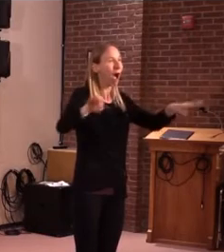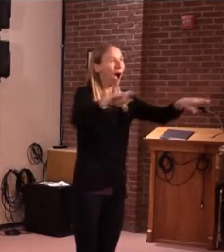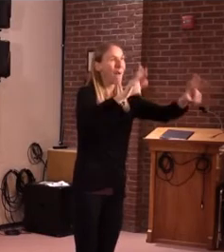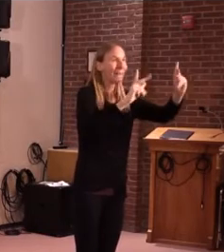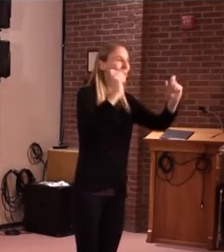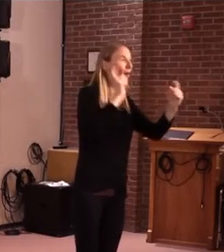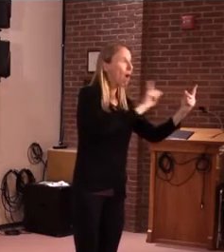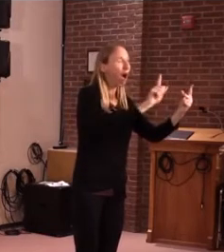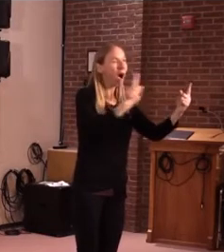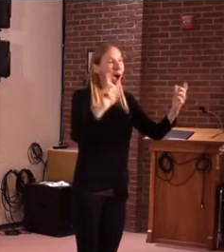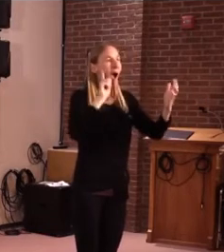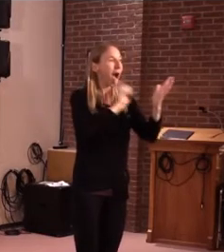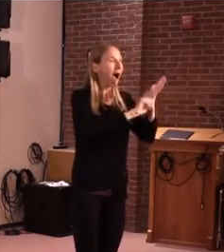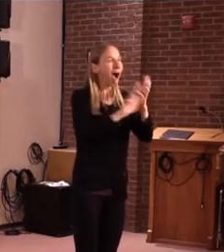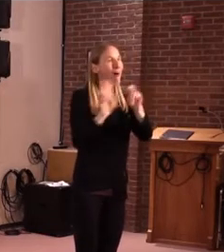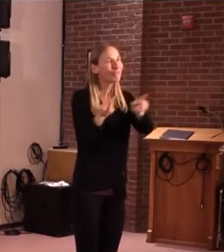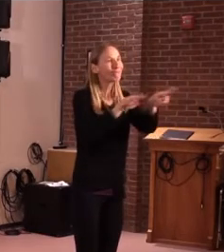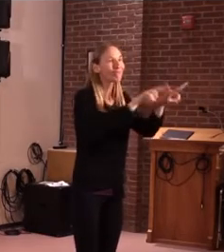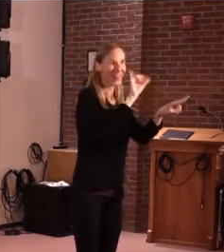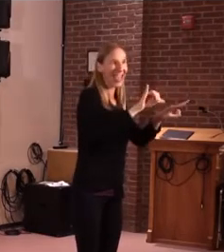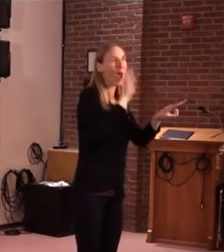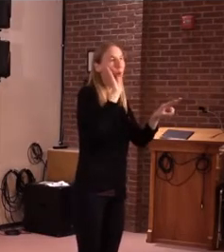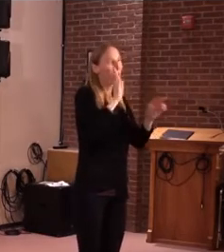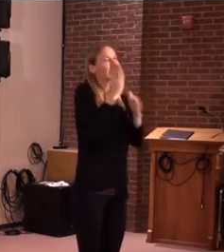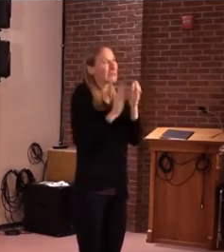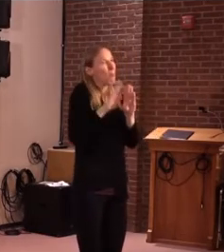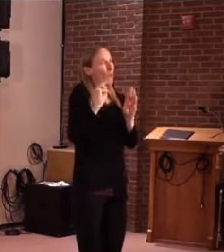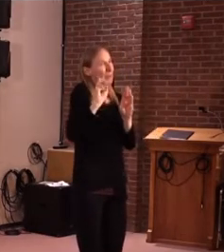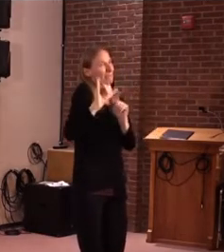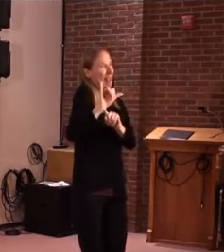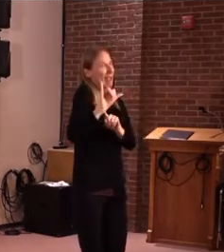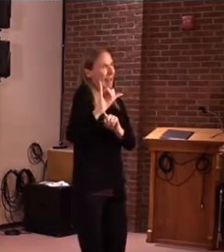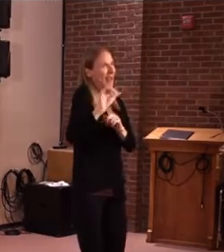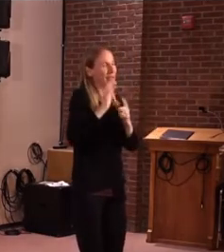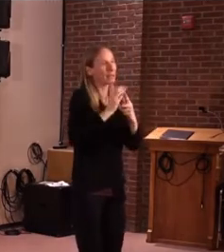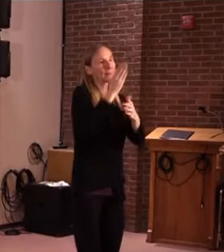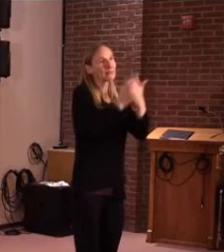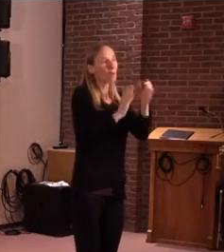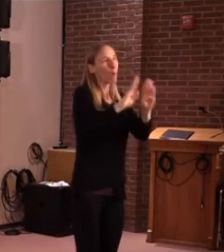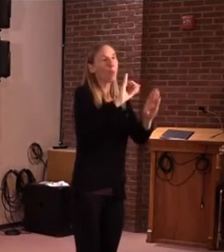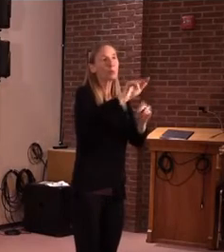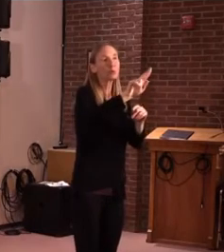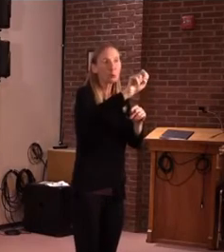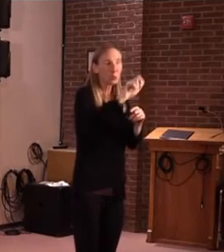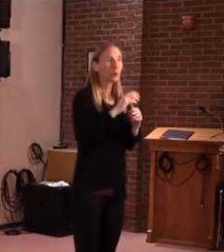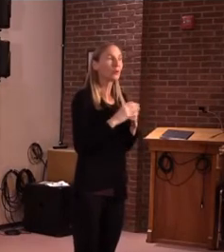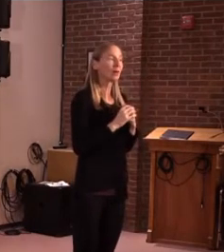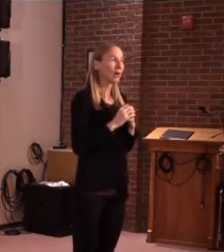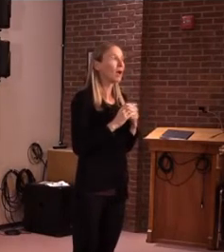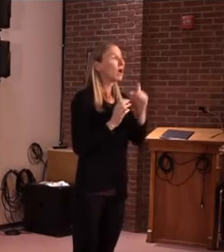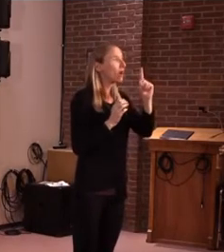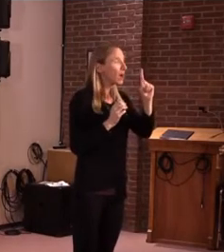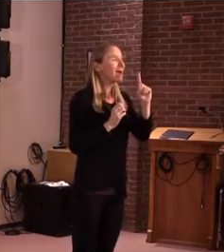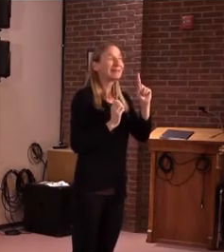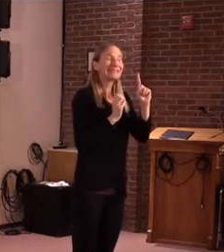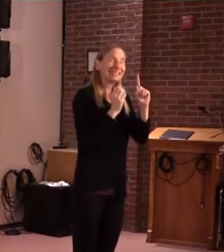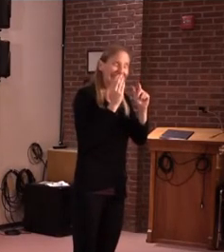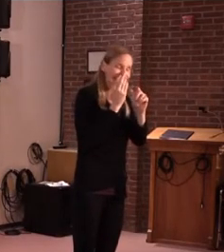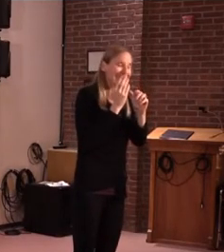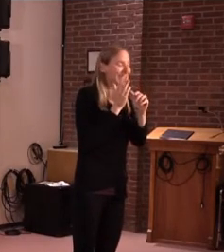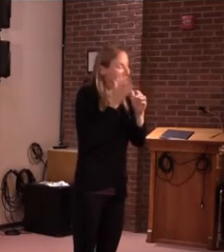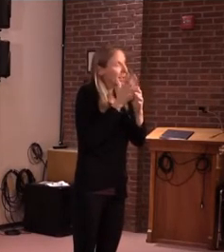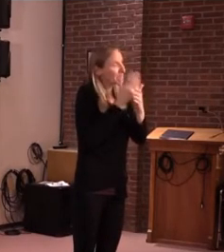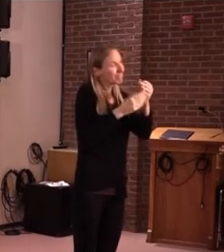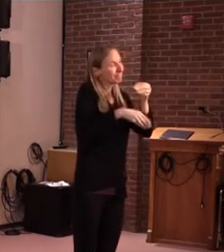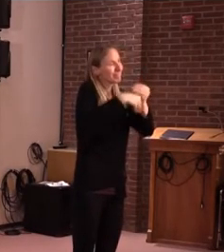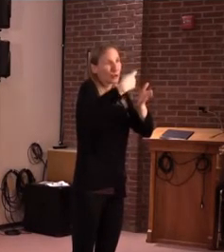We've had some open up in May, and we're going to have more. They're going to be opening up in June. Although there are some added